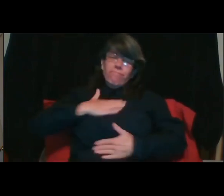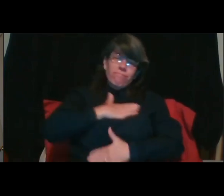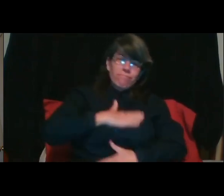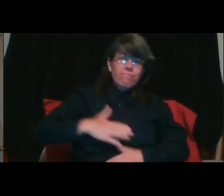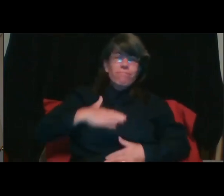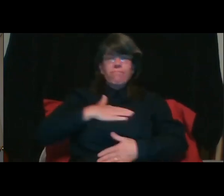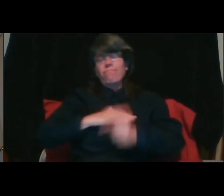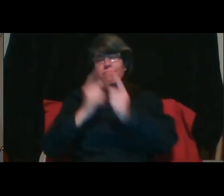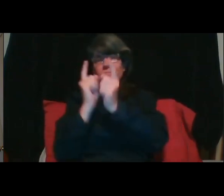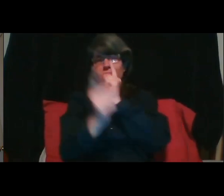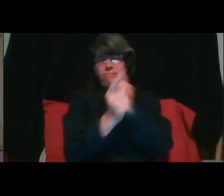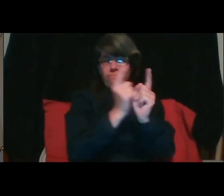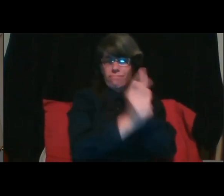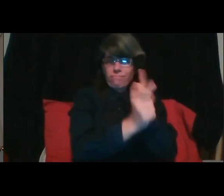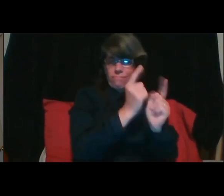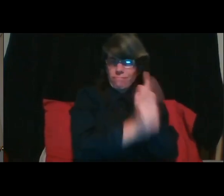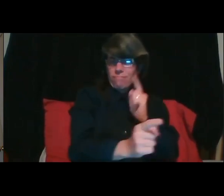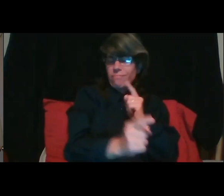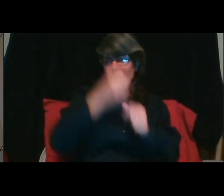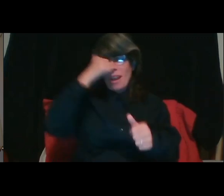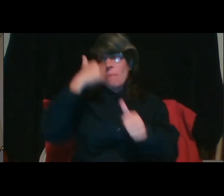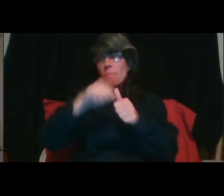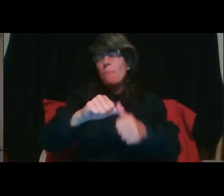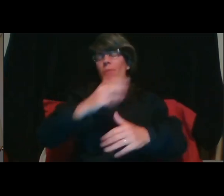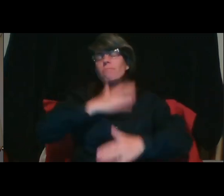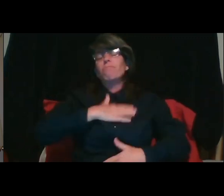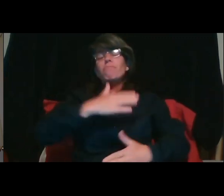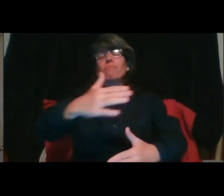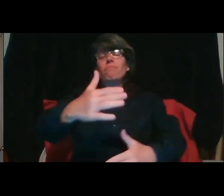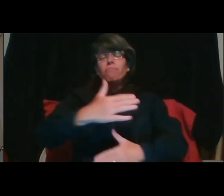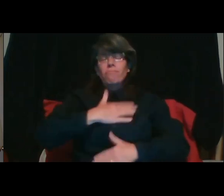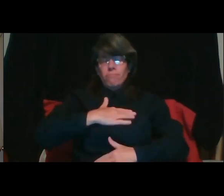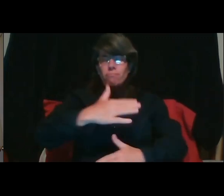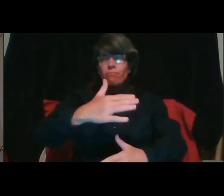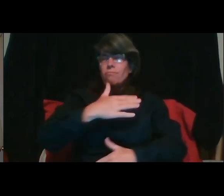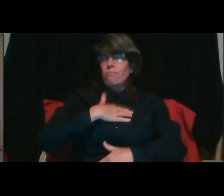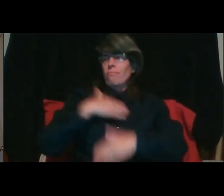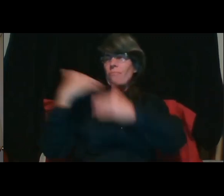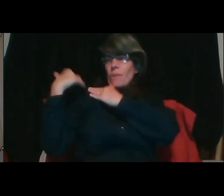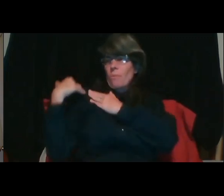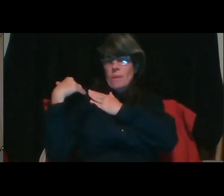I am once again reminded of shared breath and the responsibility of relations.